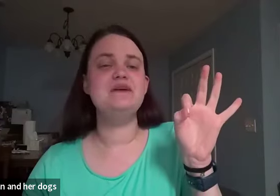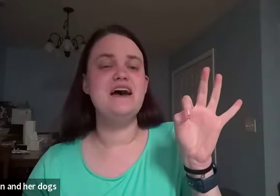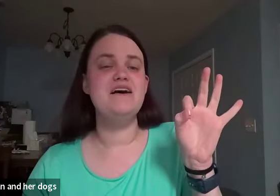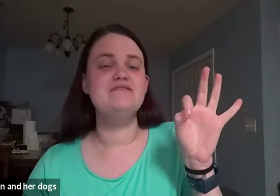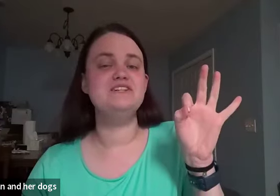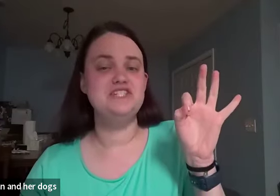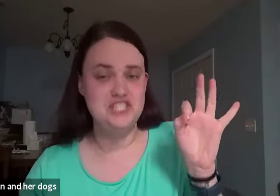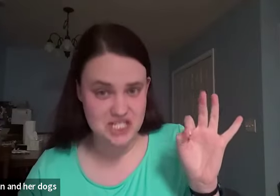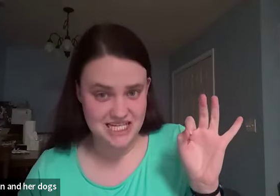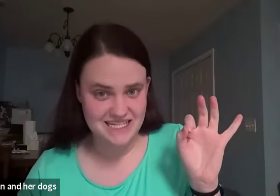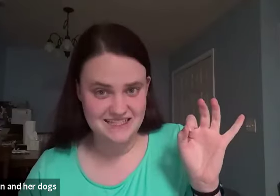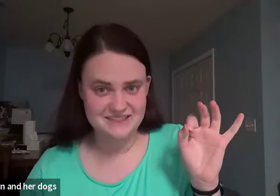we have G.